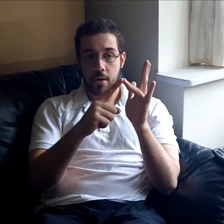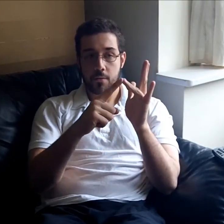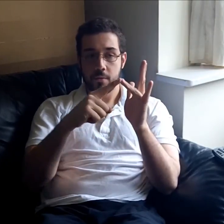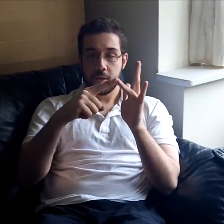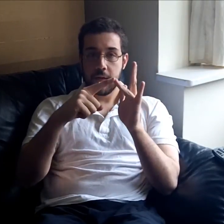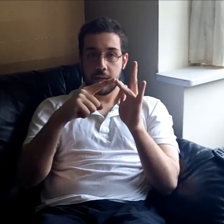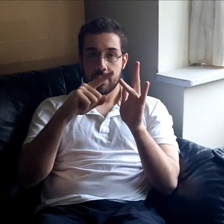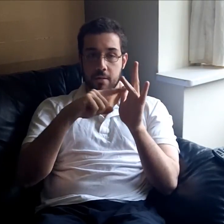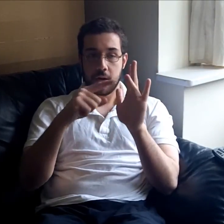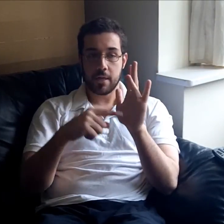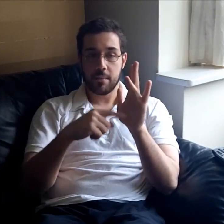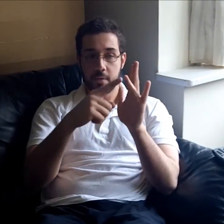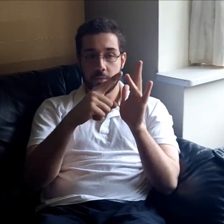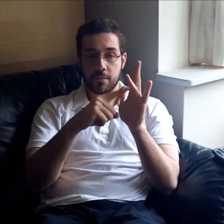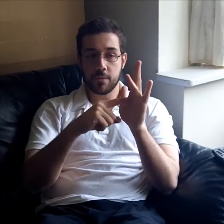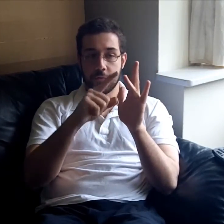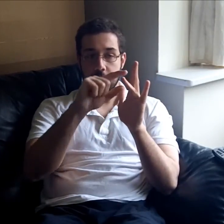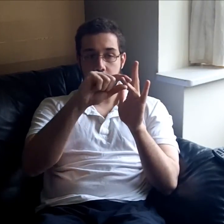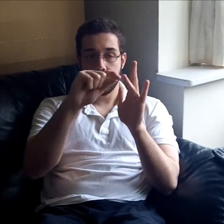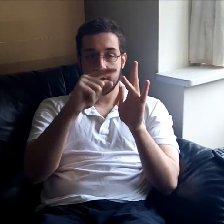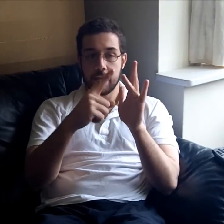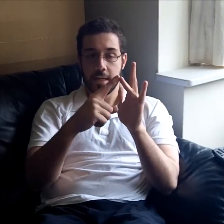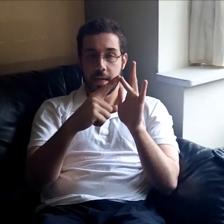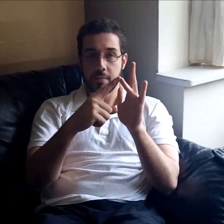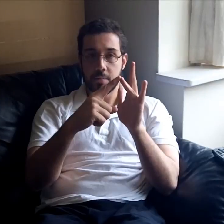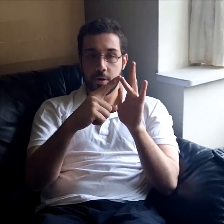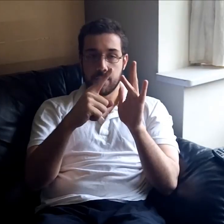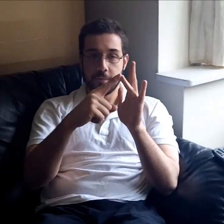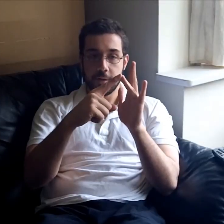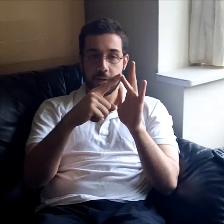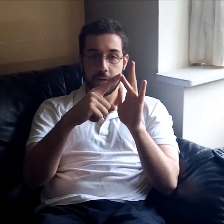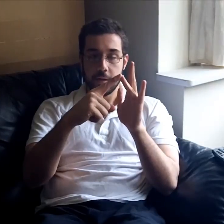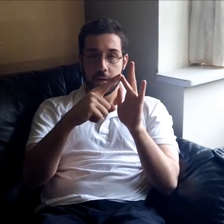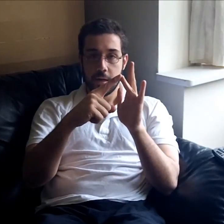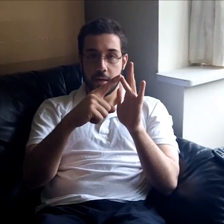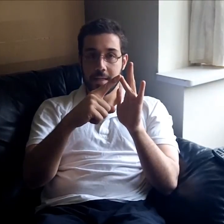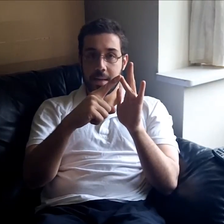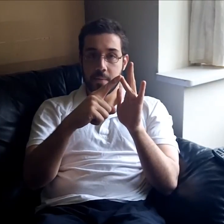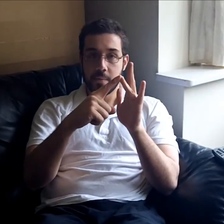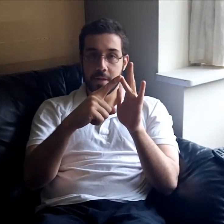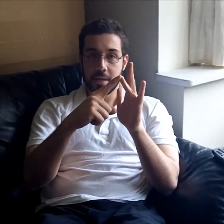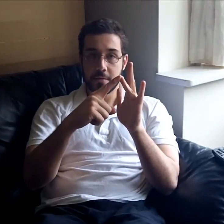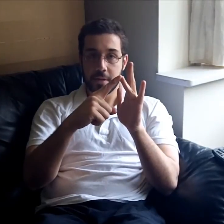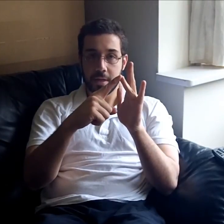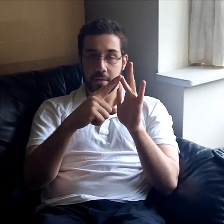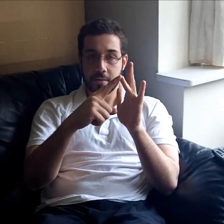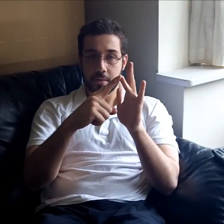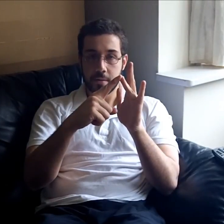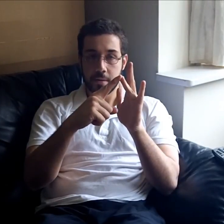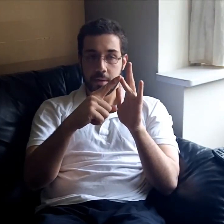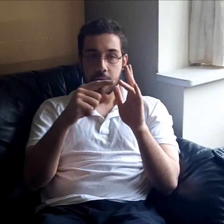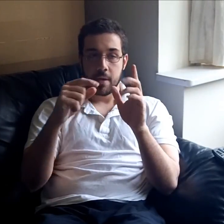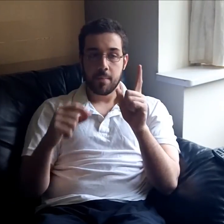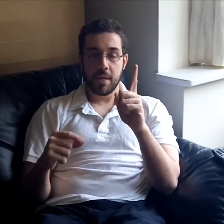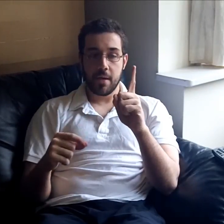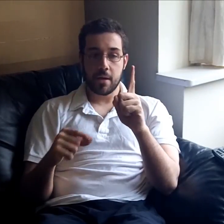O, again, I keep this one at 45 degrees, I lean out the appropriate finger and I tap it with my index finger. P,